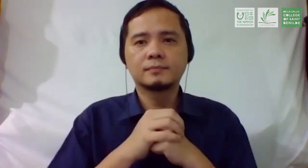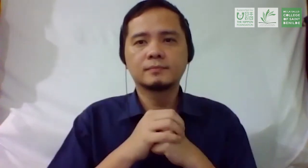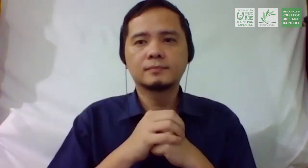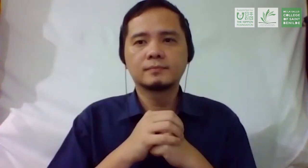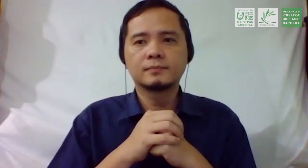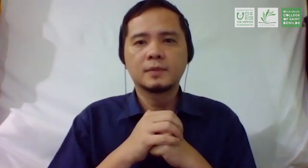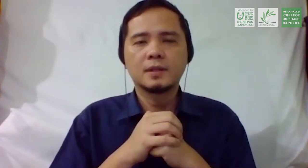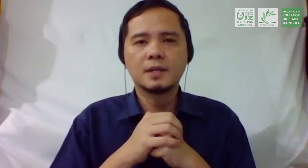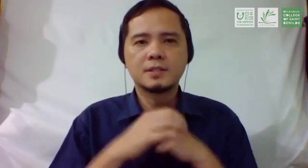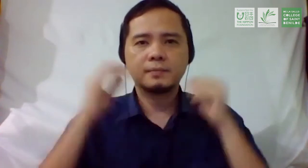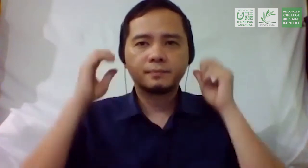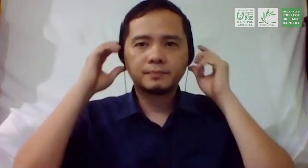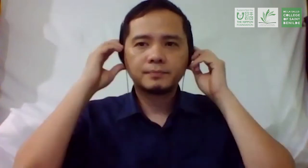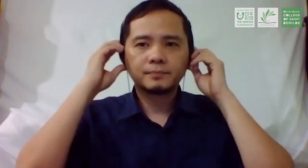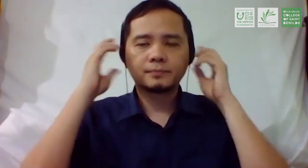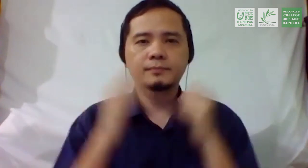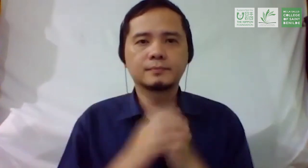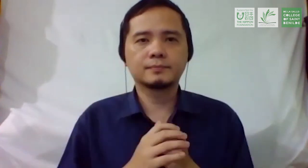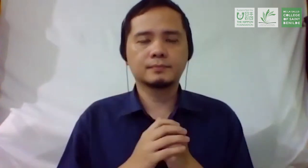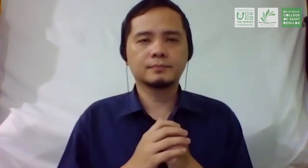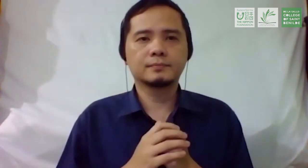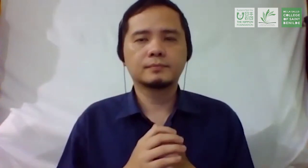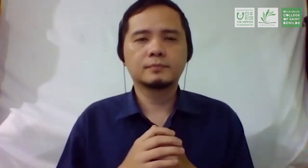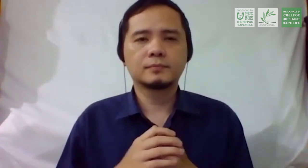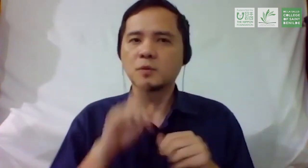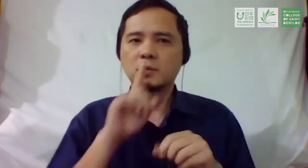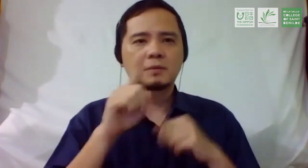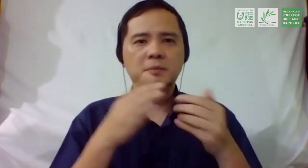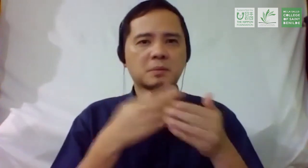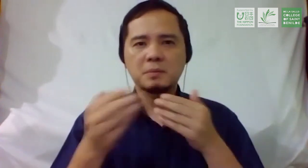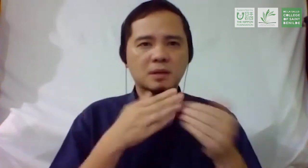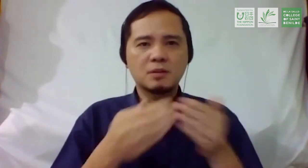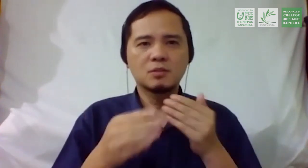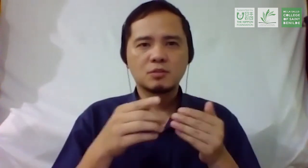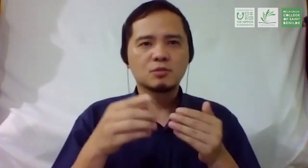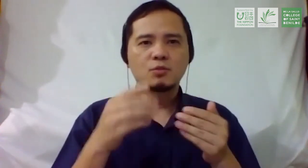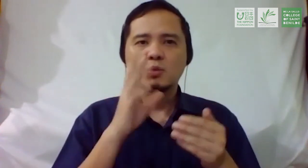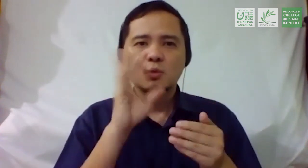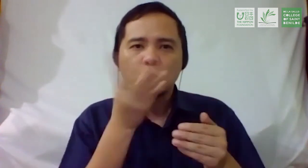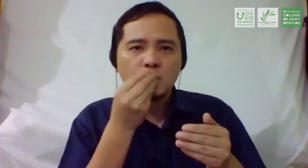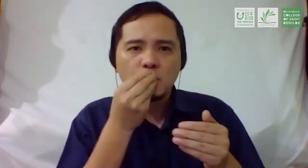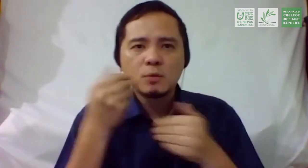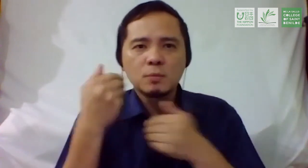Okay. So Yes, sir. you all, it doesn't matter. You all decide.